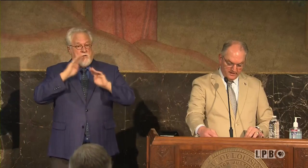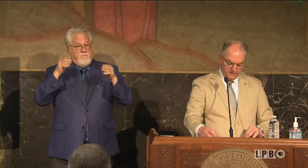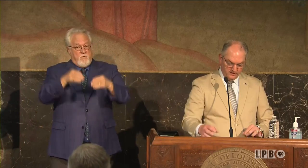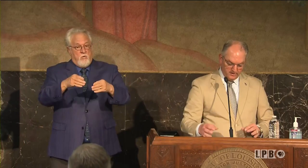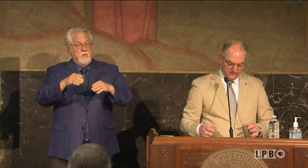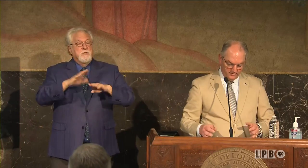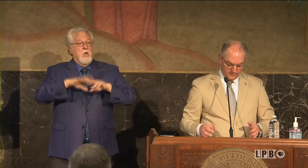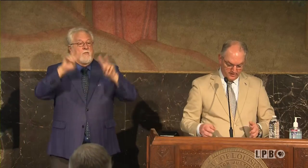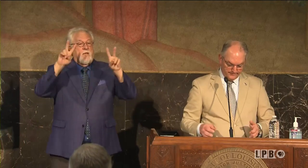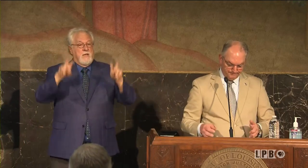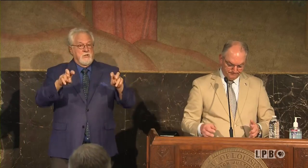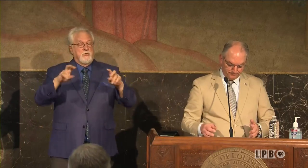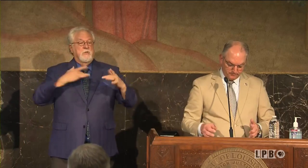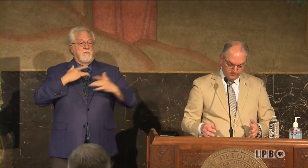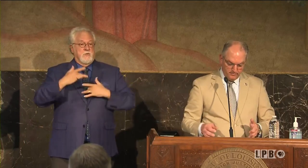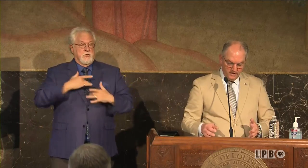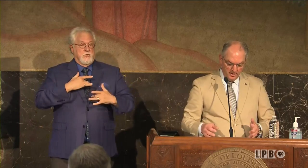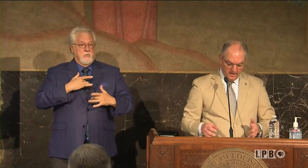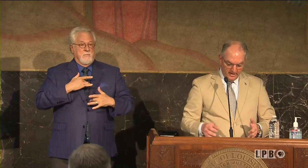the issues of concern.